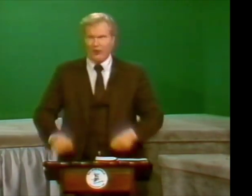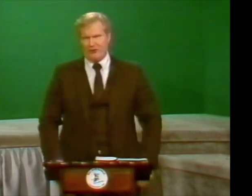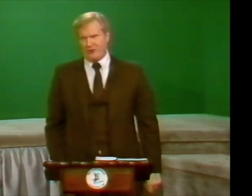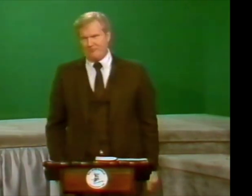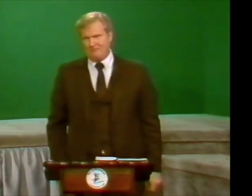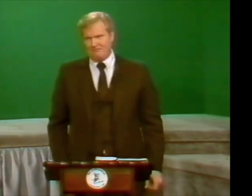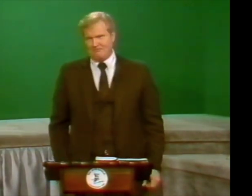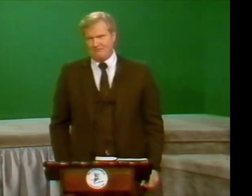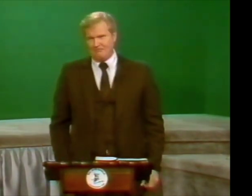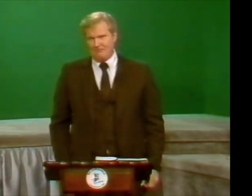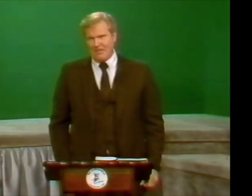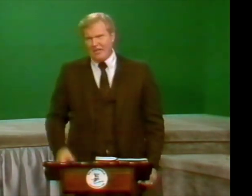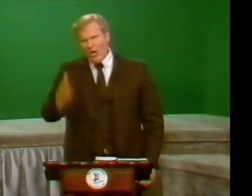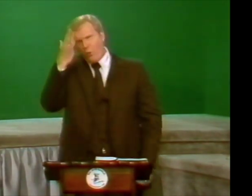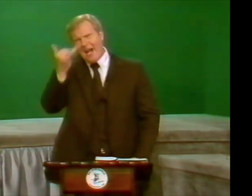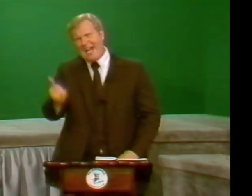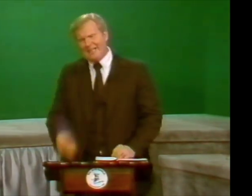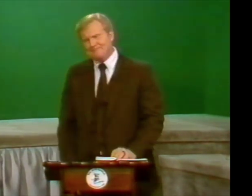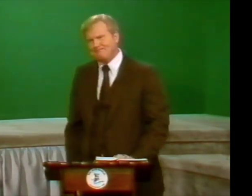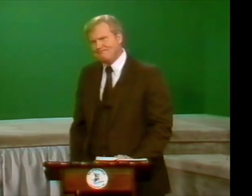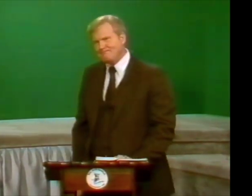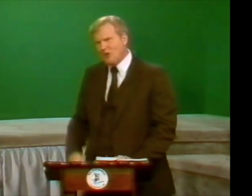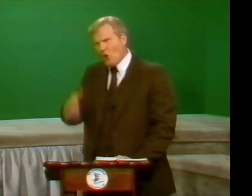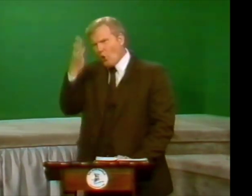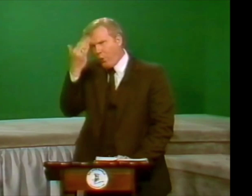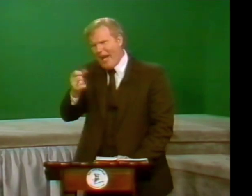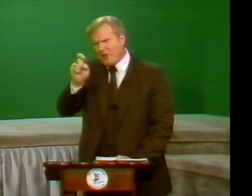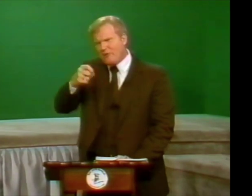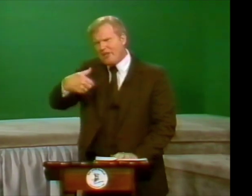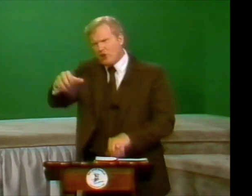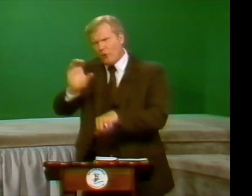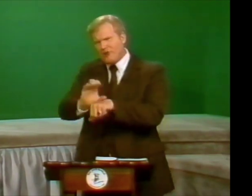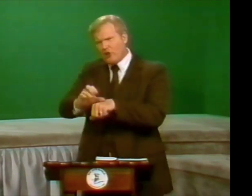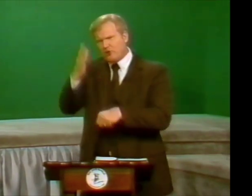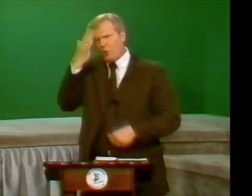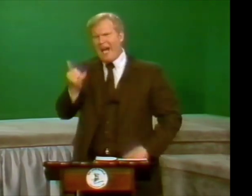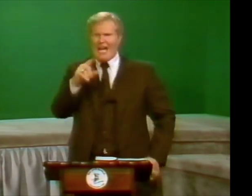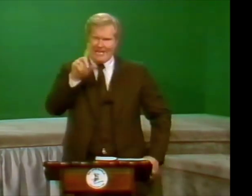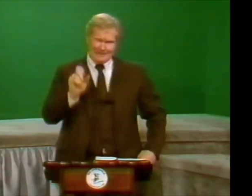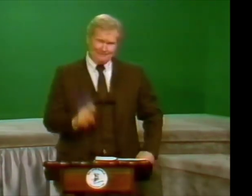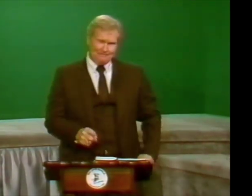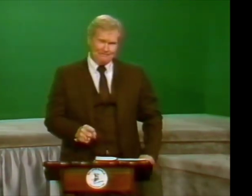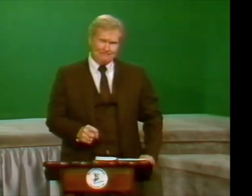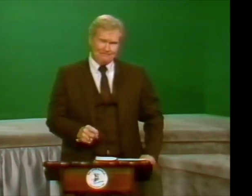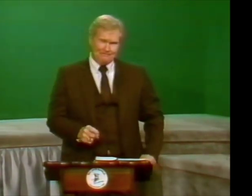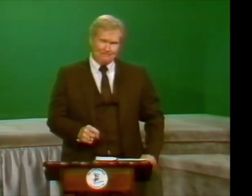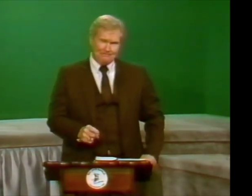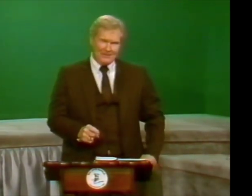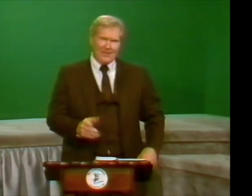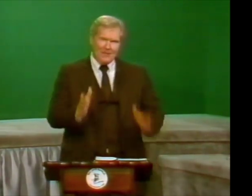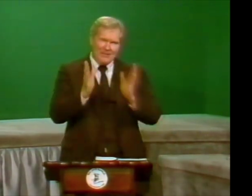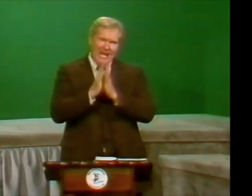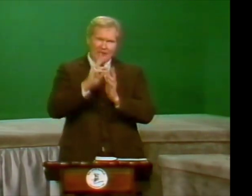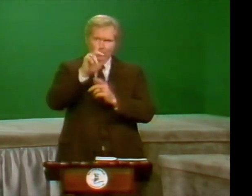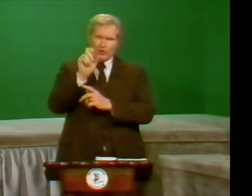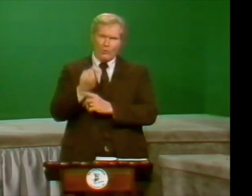church. Now, why? Why do you need to go to church? Why? Let me ask you a